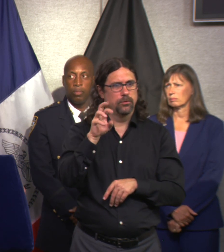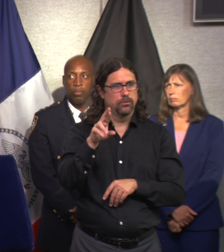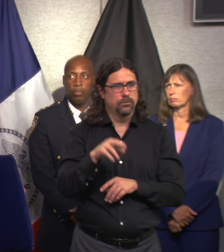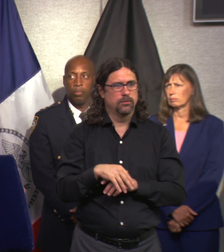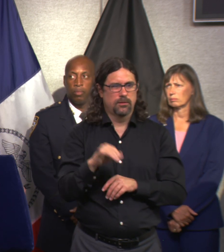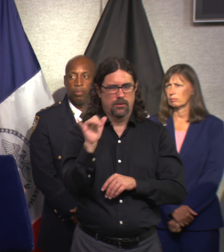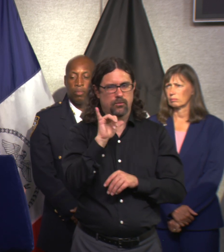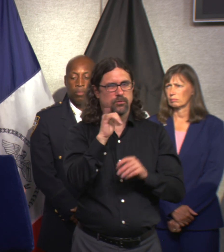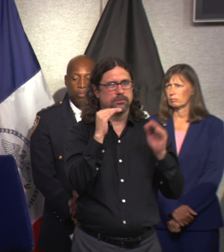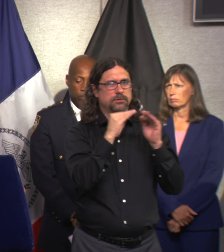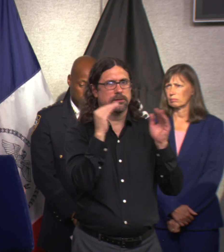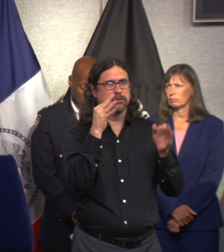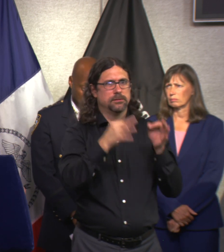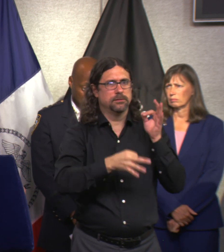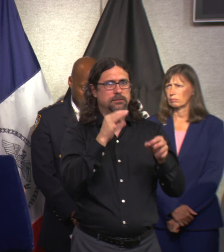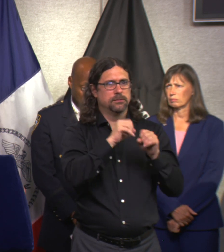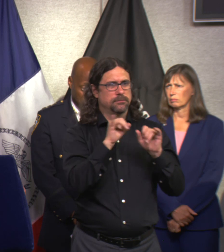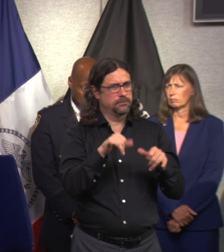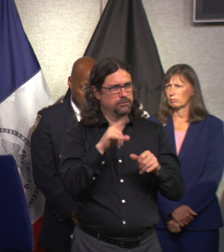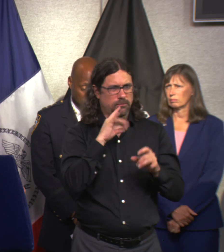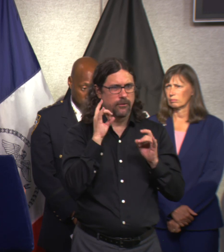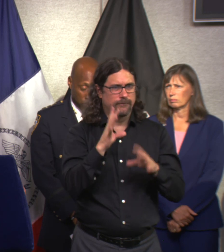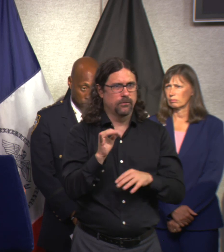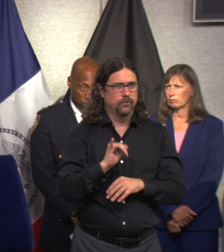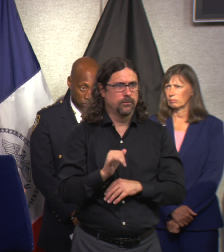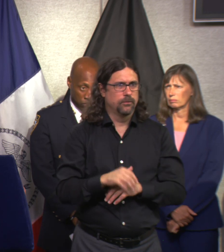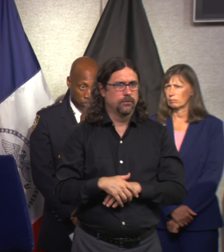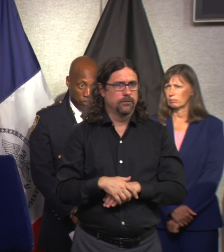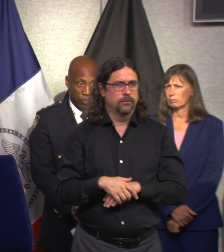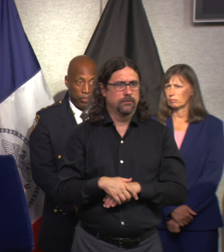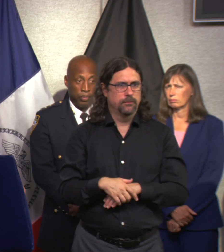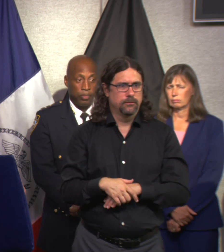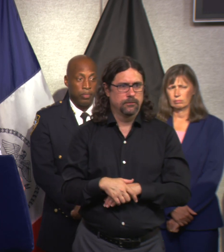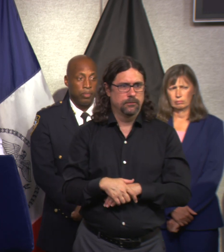have said, well, you're telling us not to, but we have to because we can't have any faith in you.